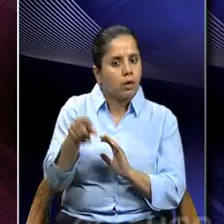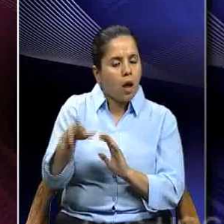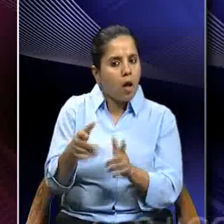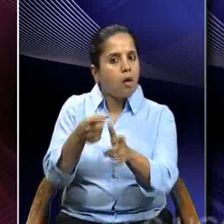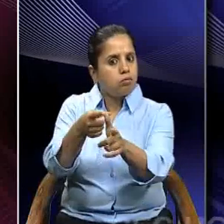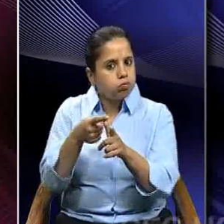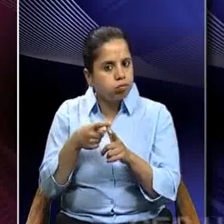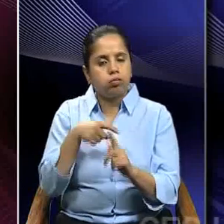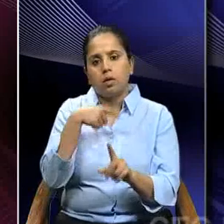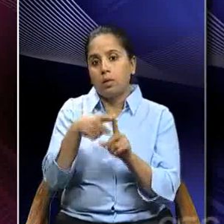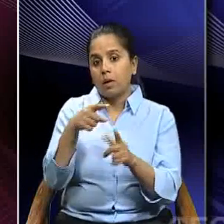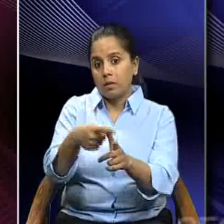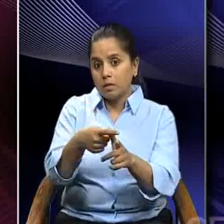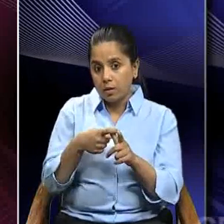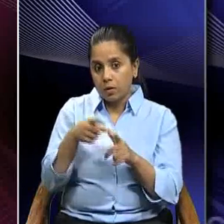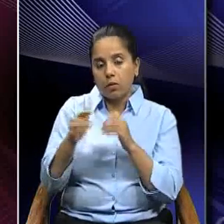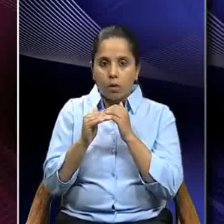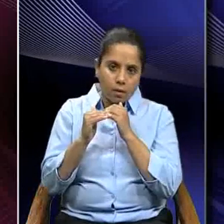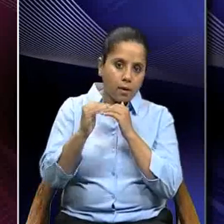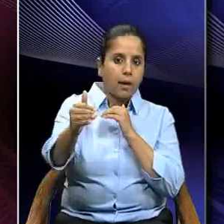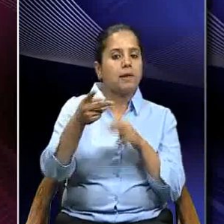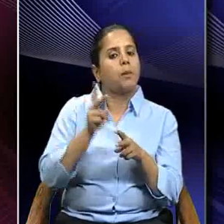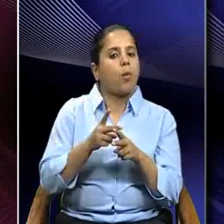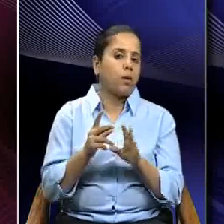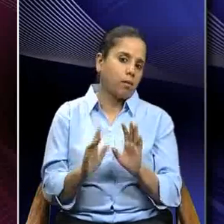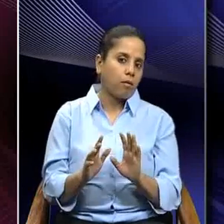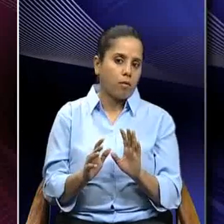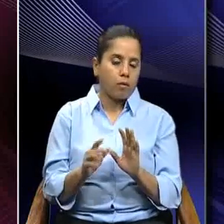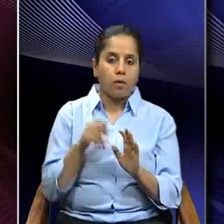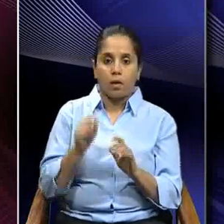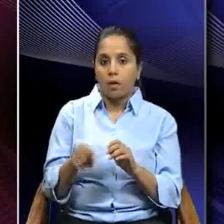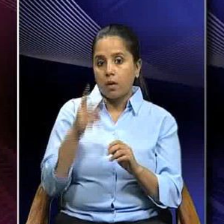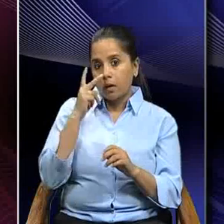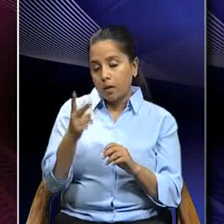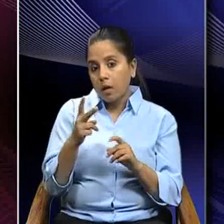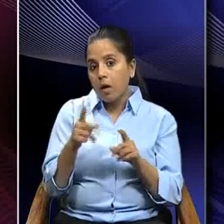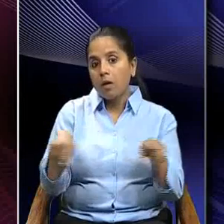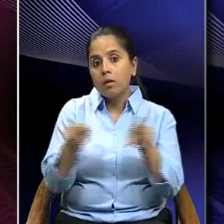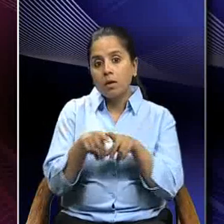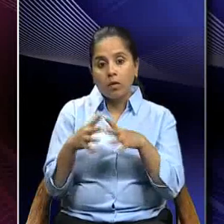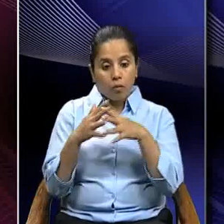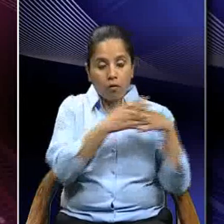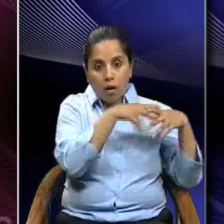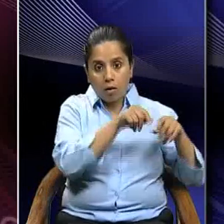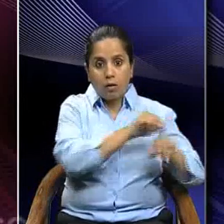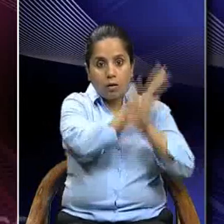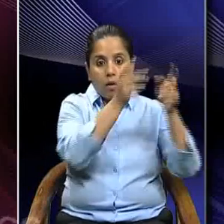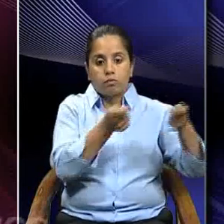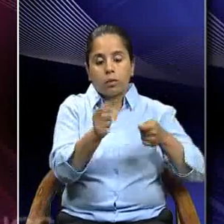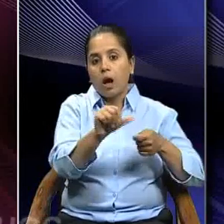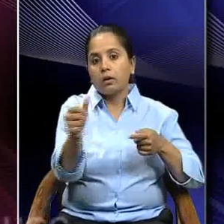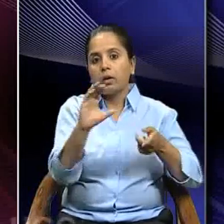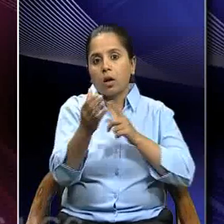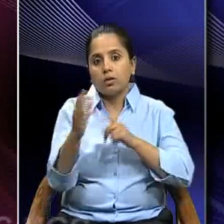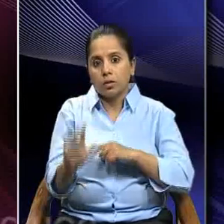and along with the speed you have sustainability also. Western Enlightenment attempts at dominating other cultures